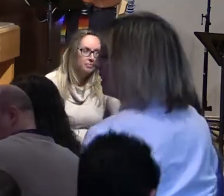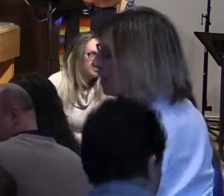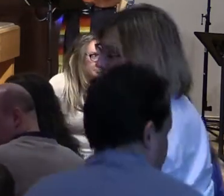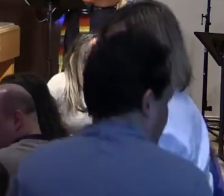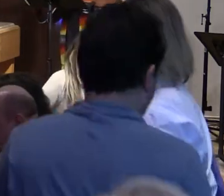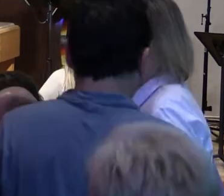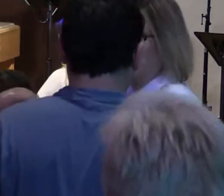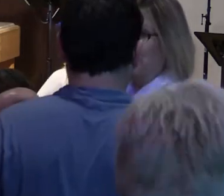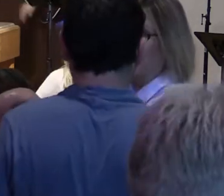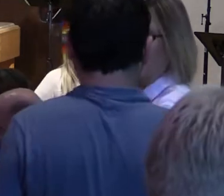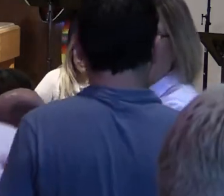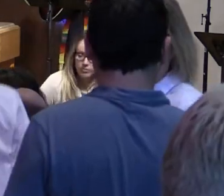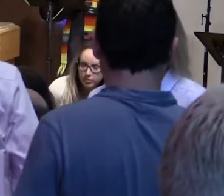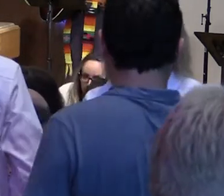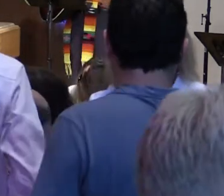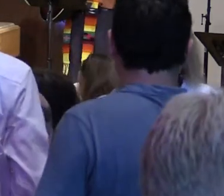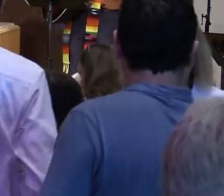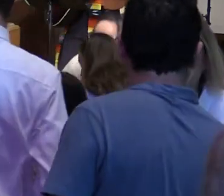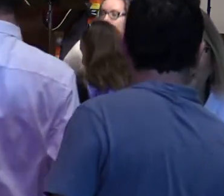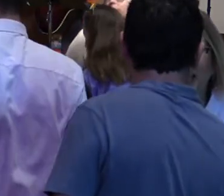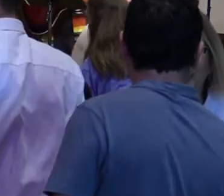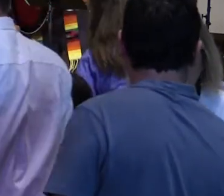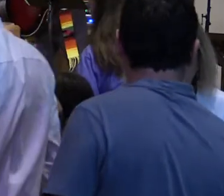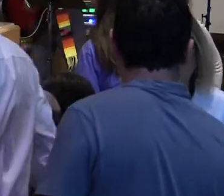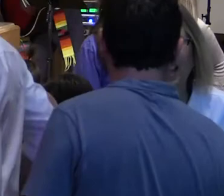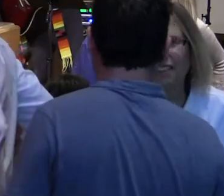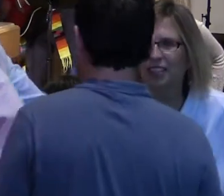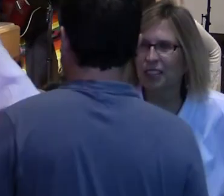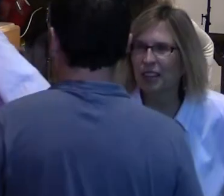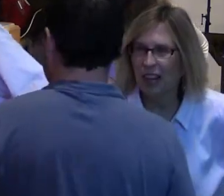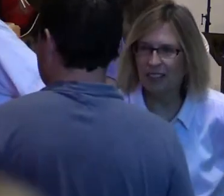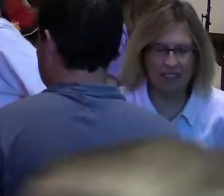You are loved. Thank you. Thank you.